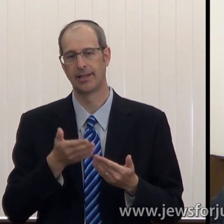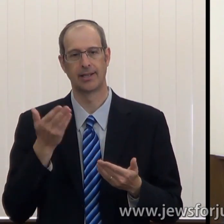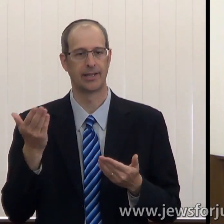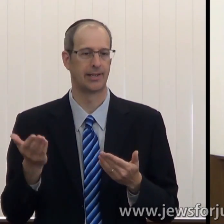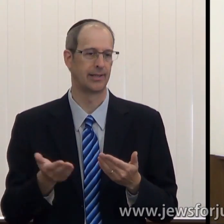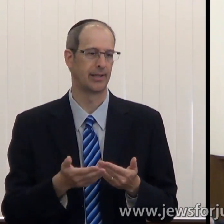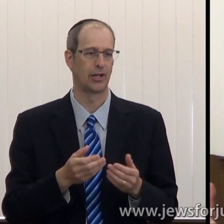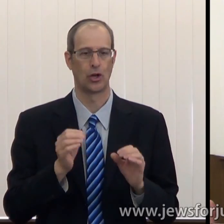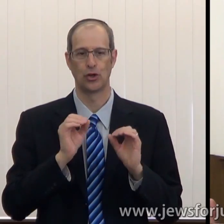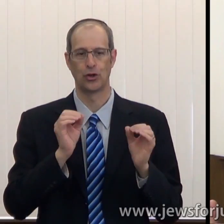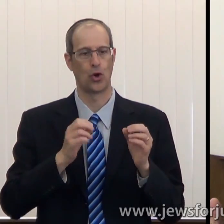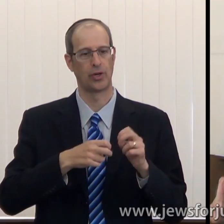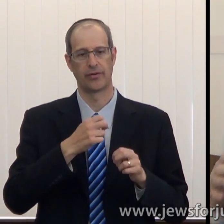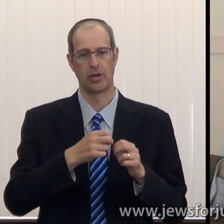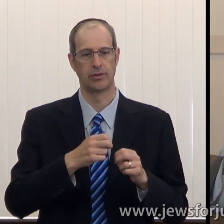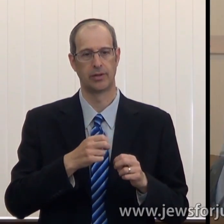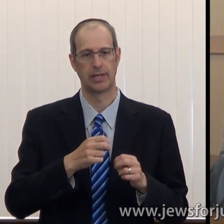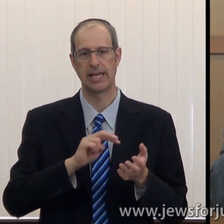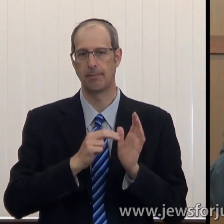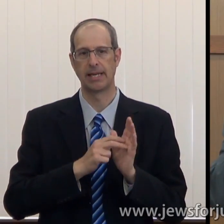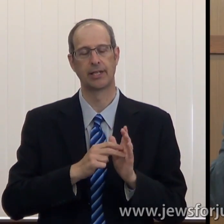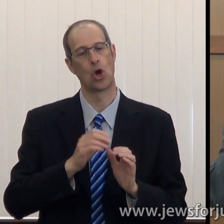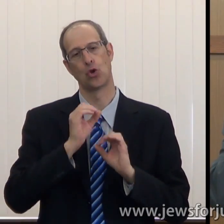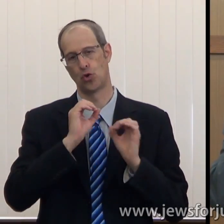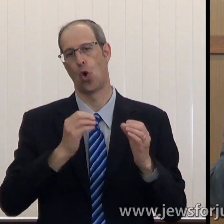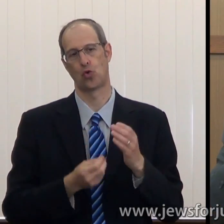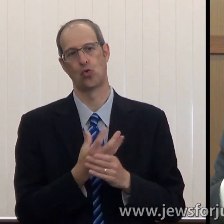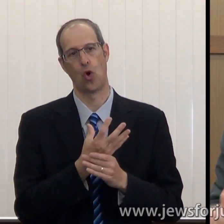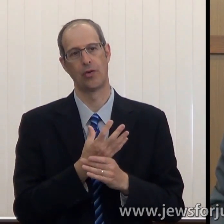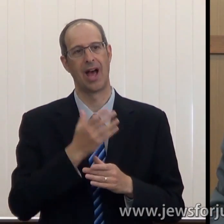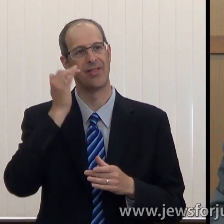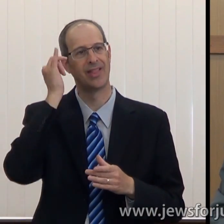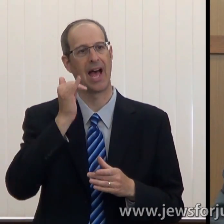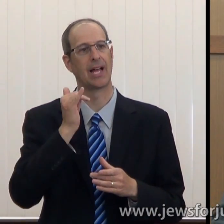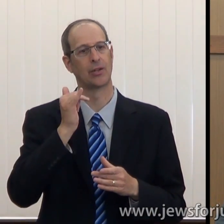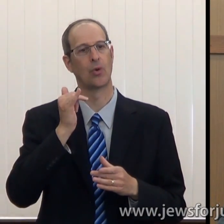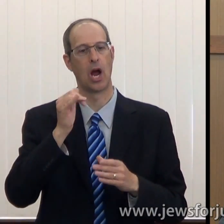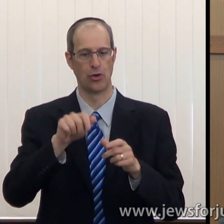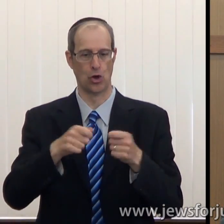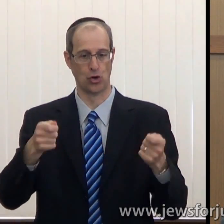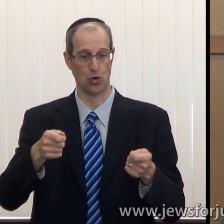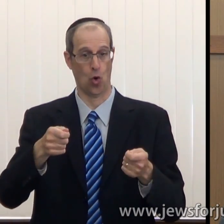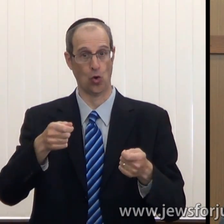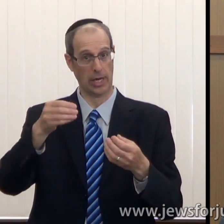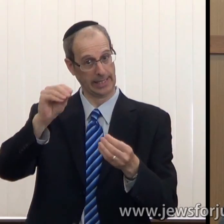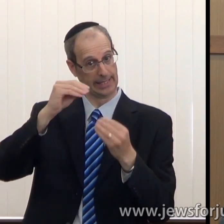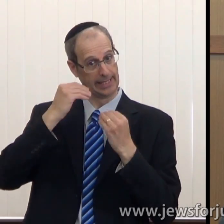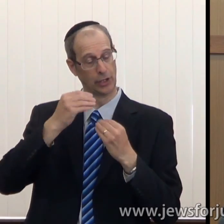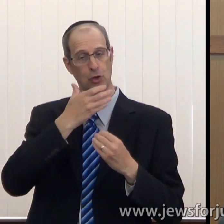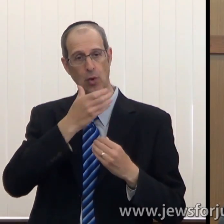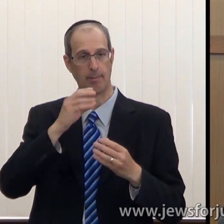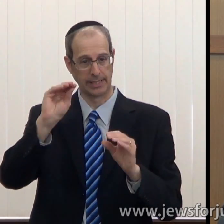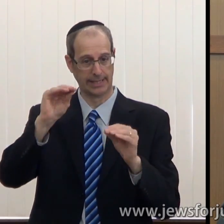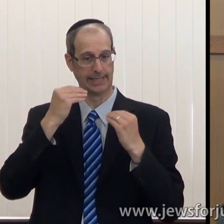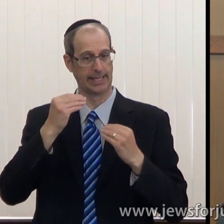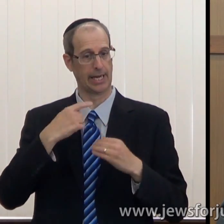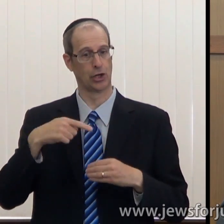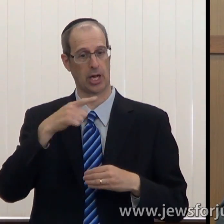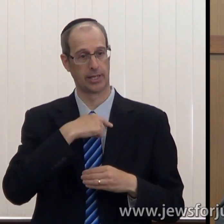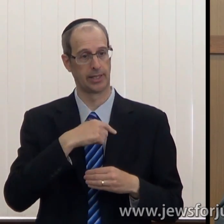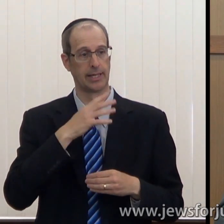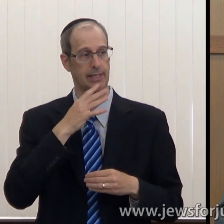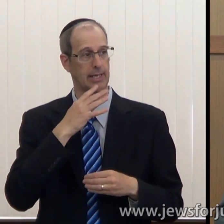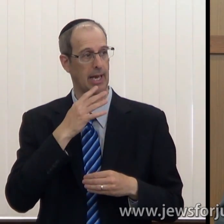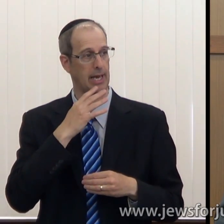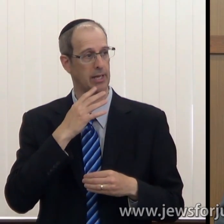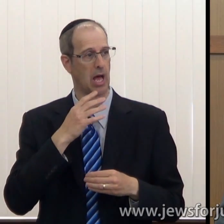happened, there'd be no growth. And that's why what the Torah teaches us, the rabbis teach us actually, the rabbis